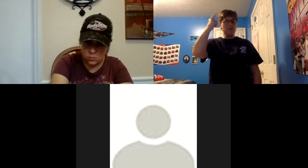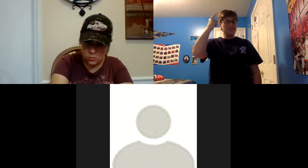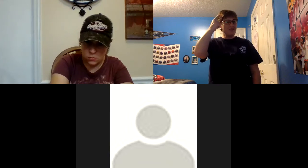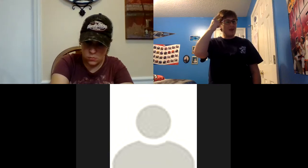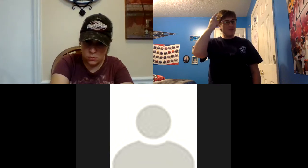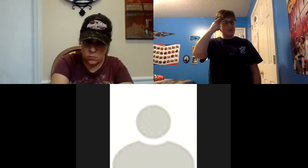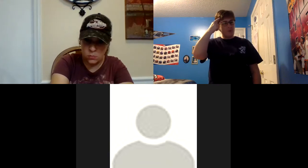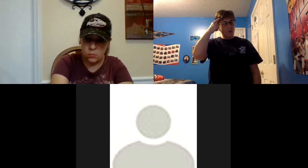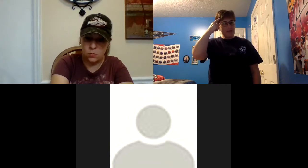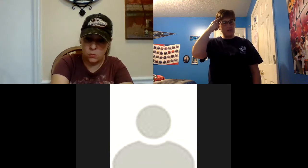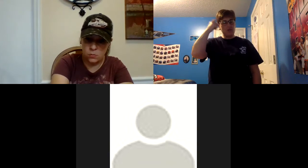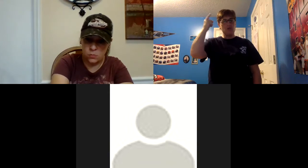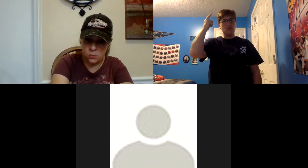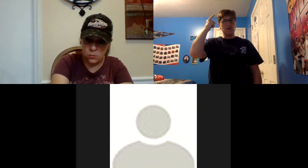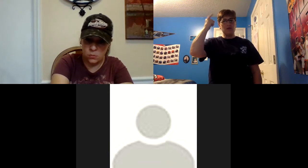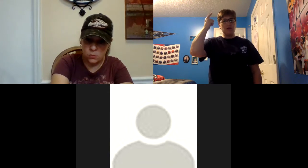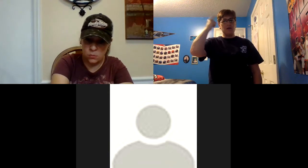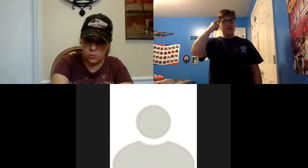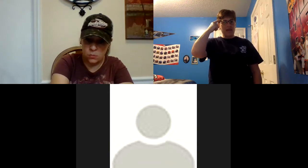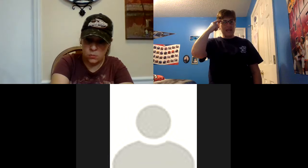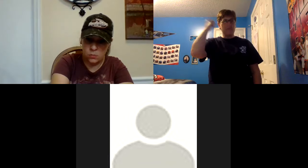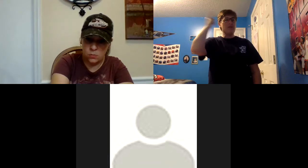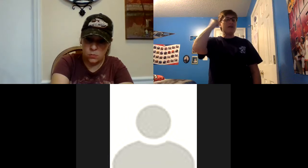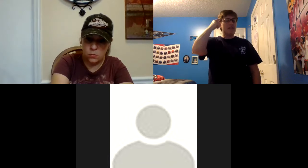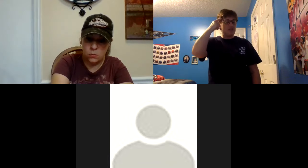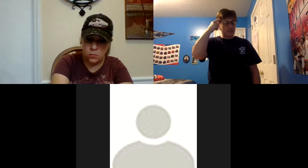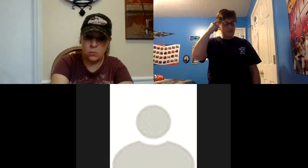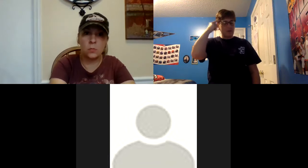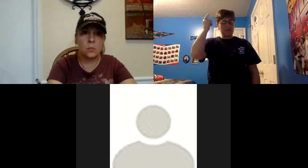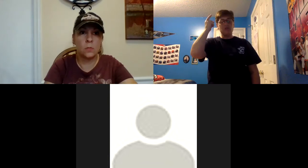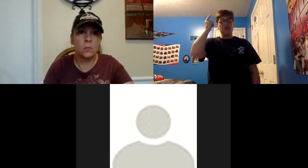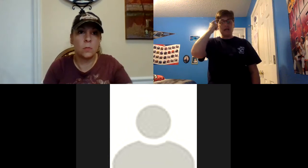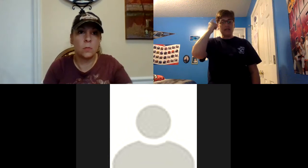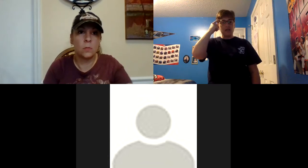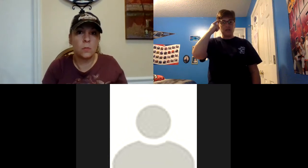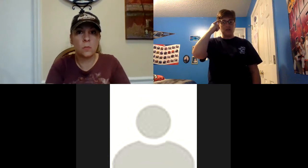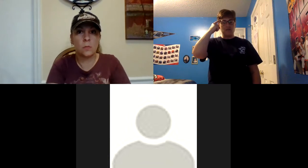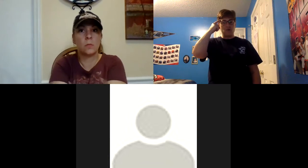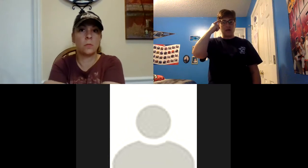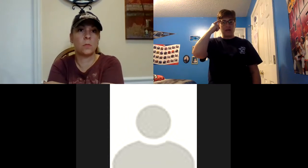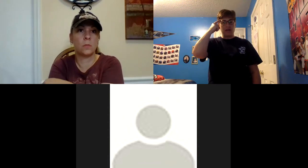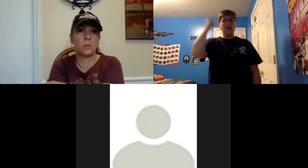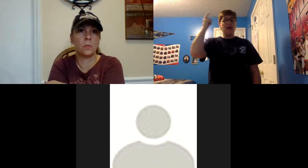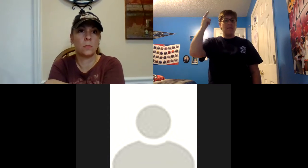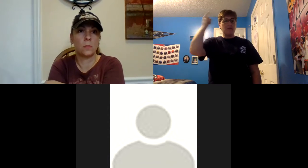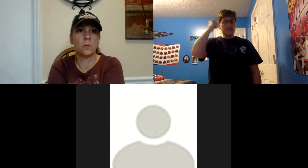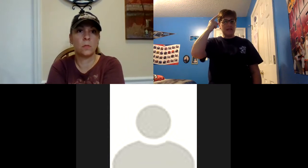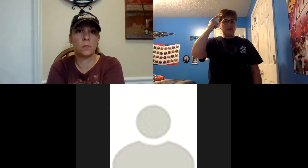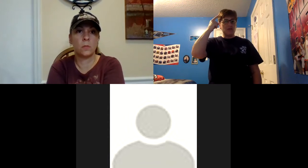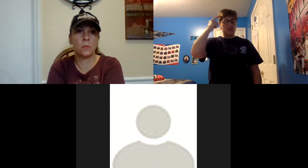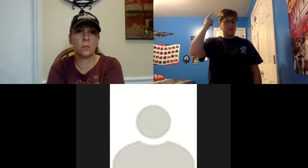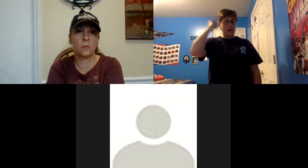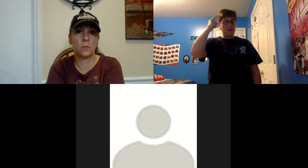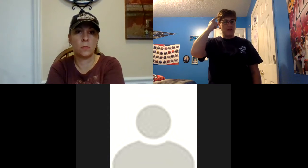you're not really pointing to your head. I mean, you're not touching, is what I mean. You're not touching your forehead, but it's